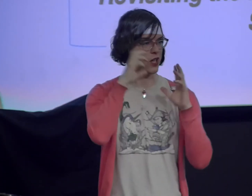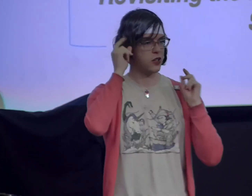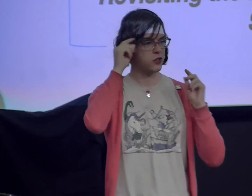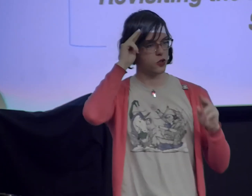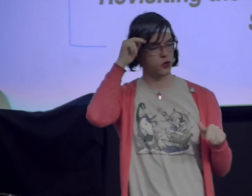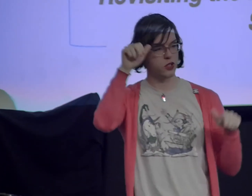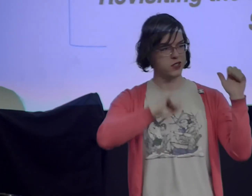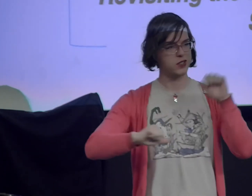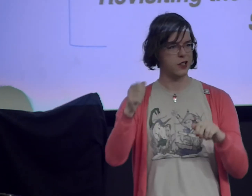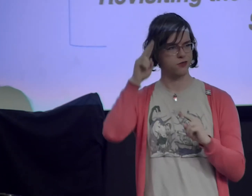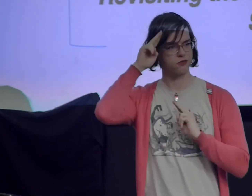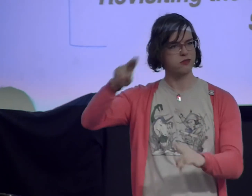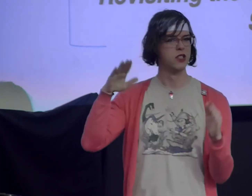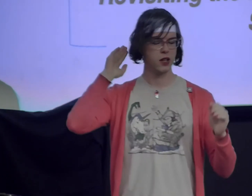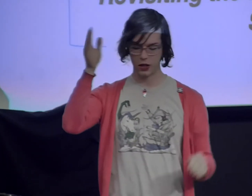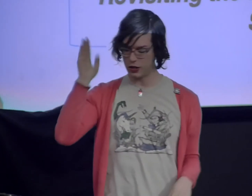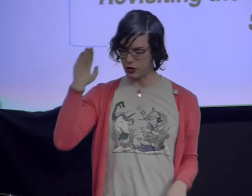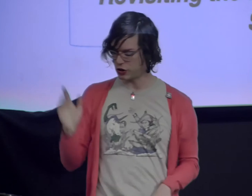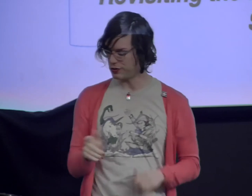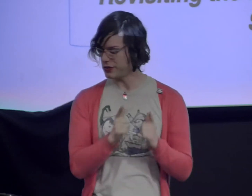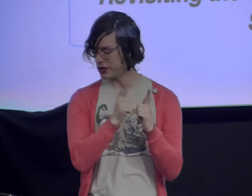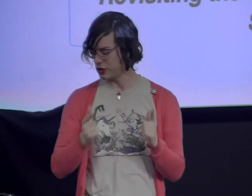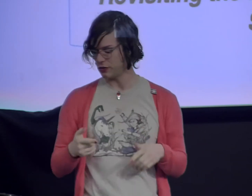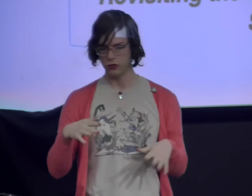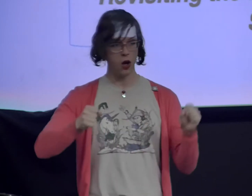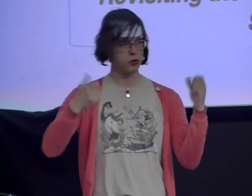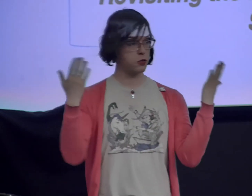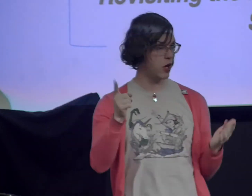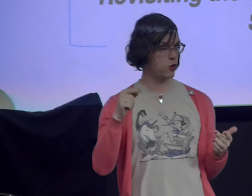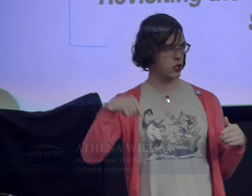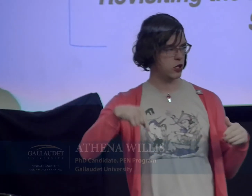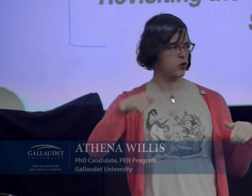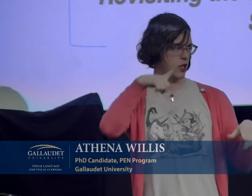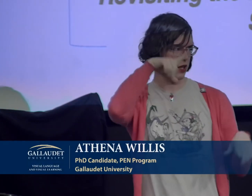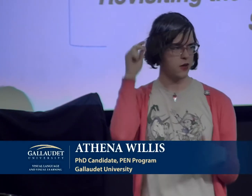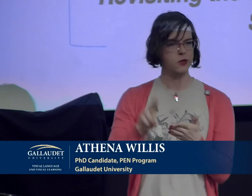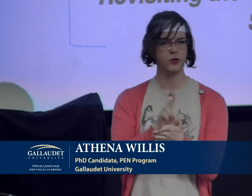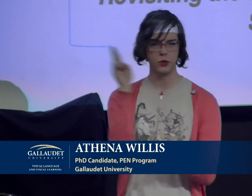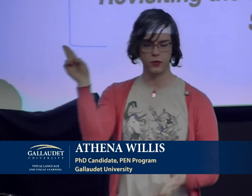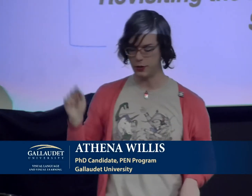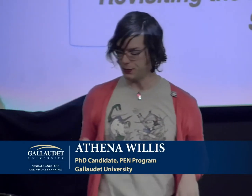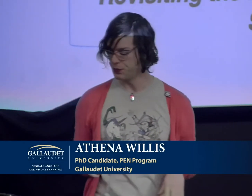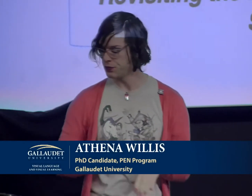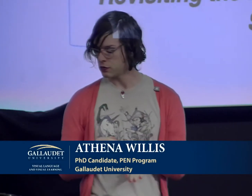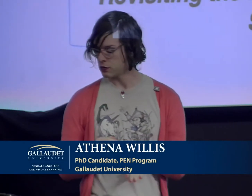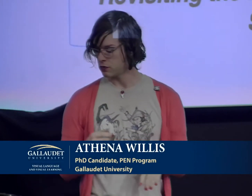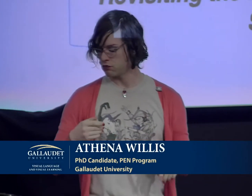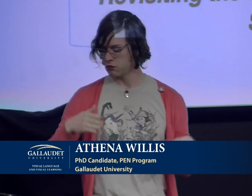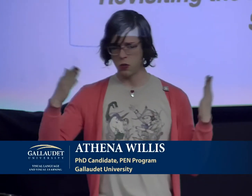Welcome to the PhD in Educational Neuroscience Distinguished Lecture hosted by Gallaudet